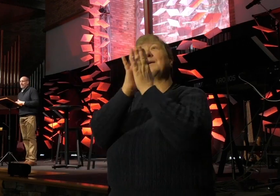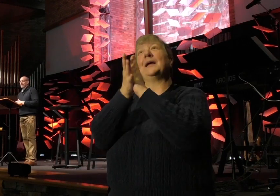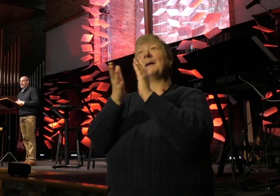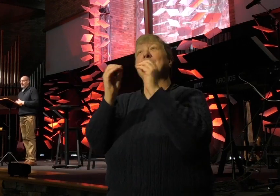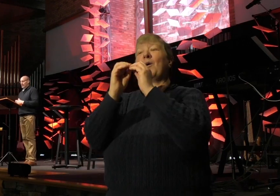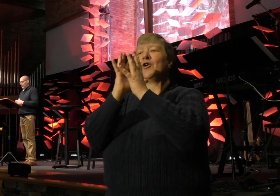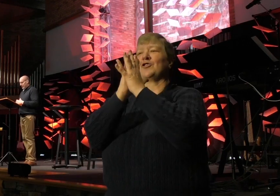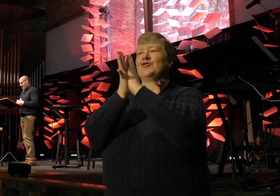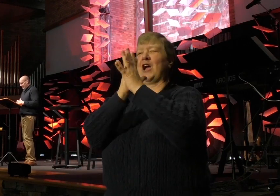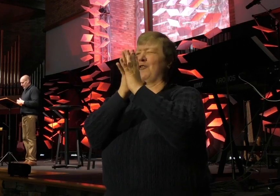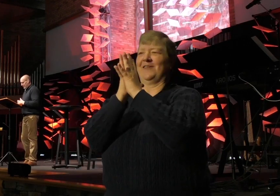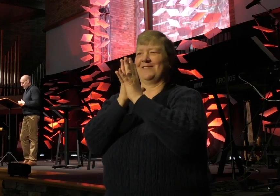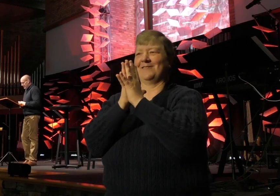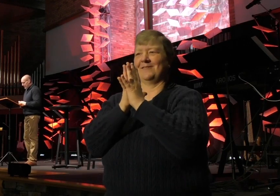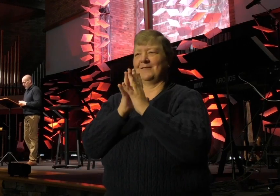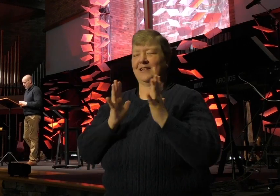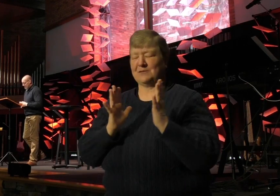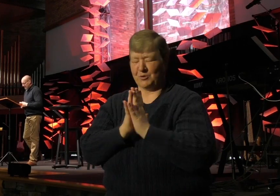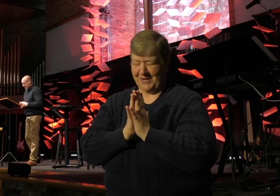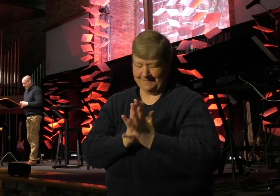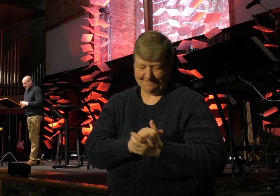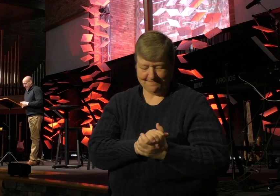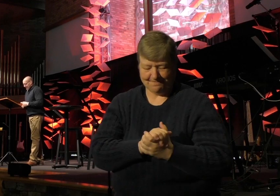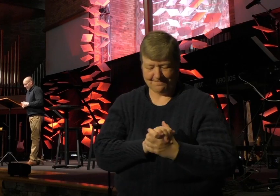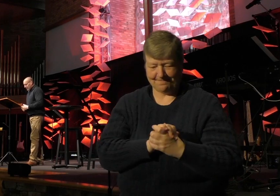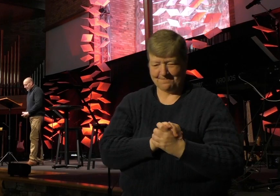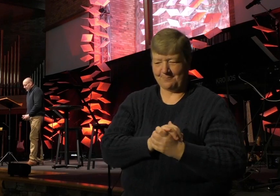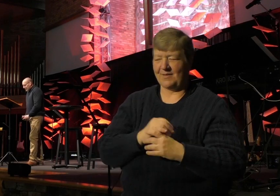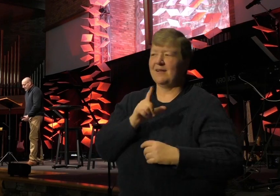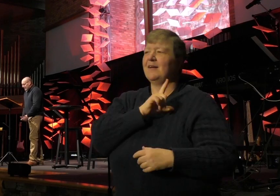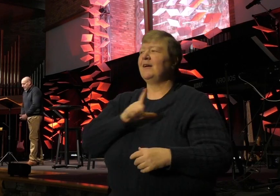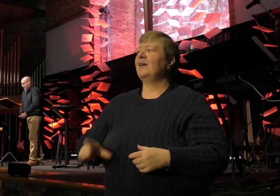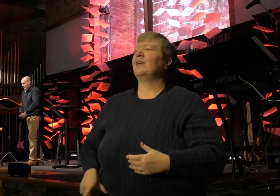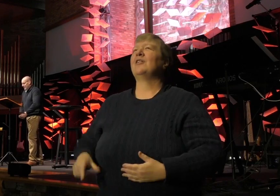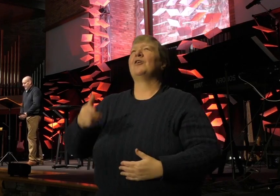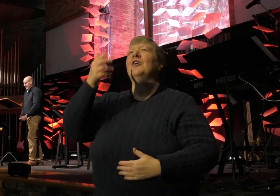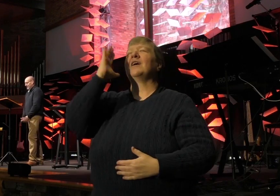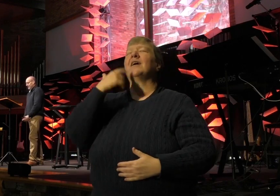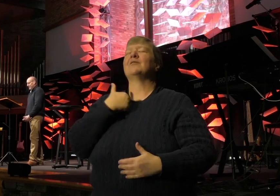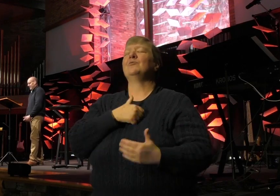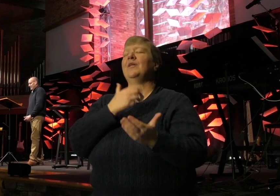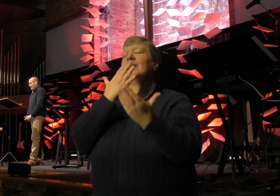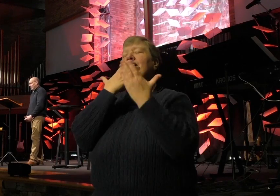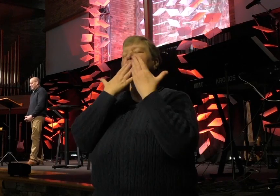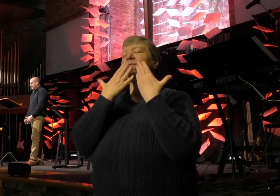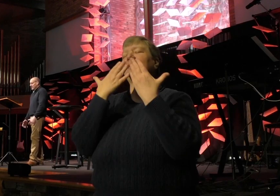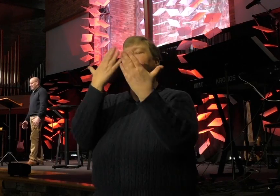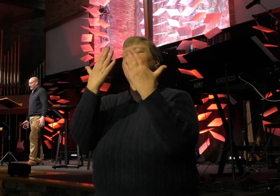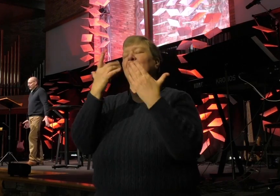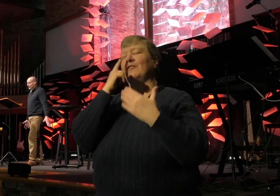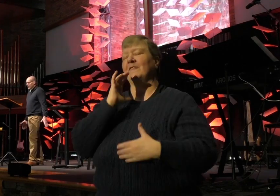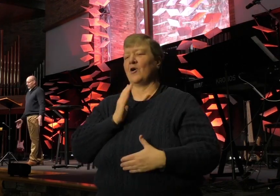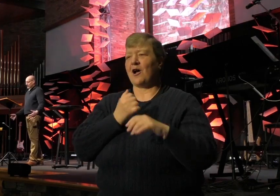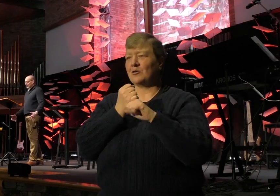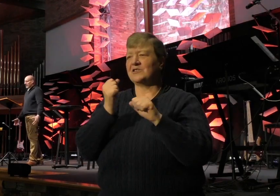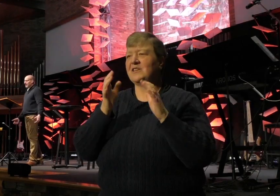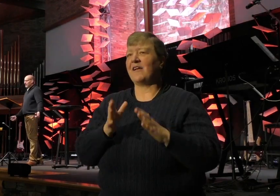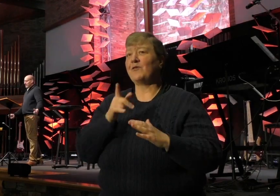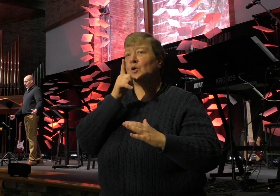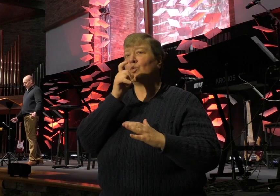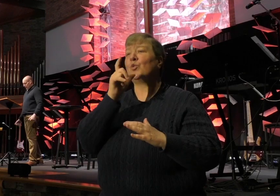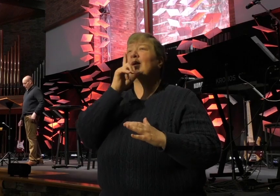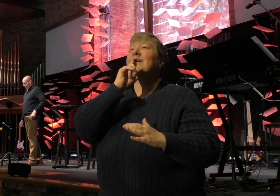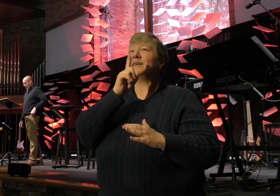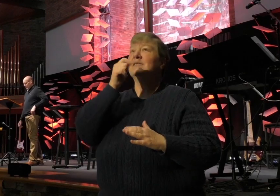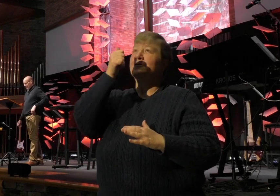crowded. Would you bow your heads in prayer with me? Oh, Lord God, we thank you for our Savior who is the